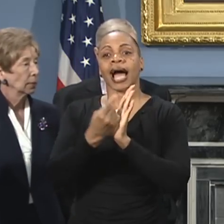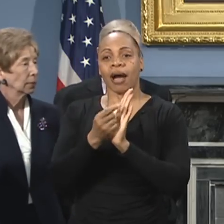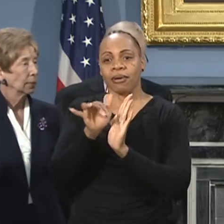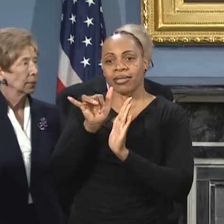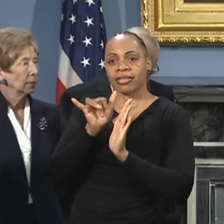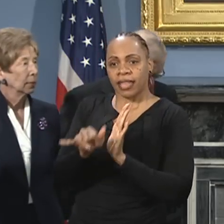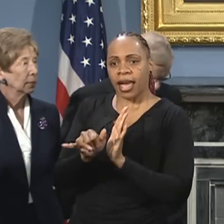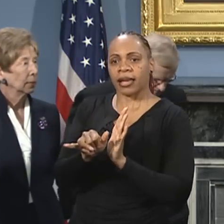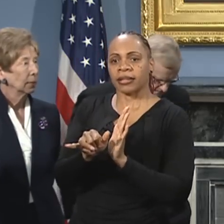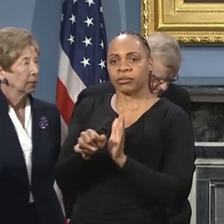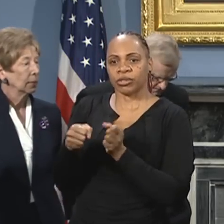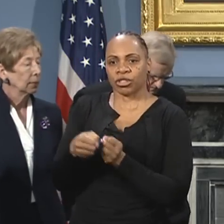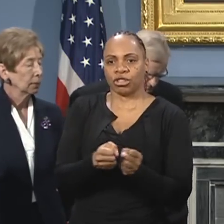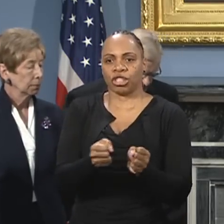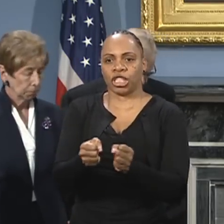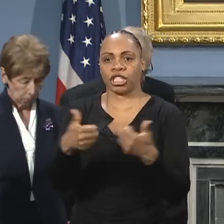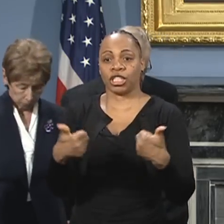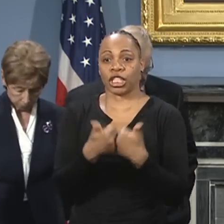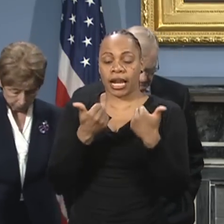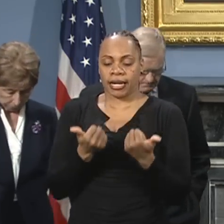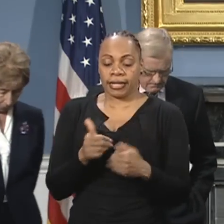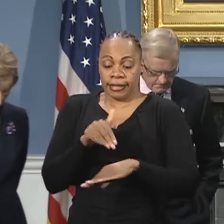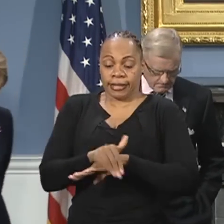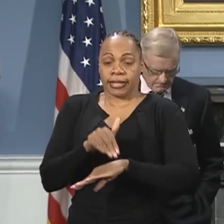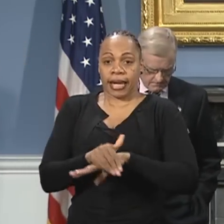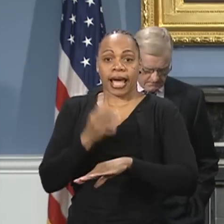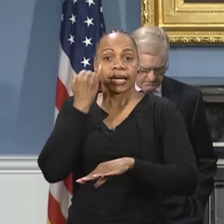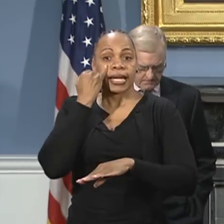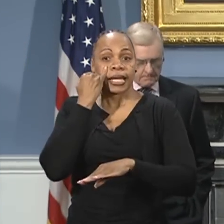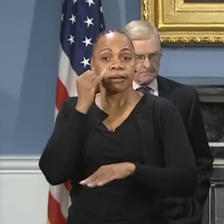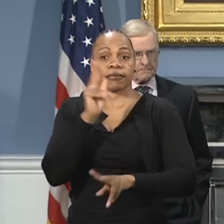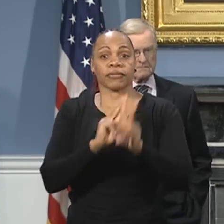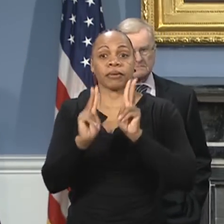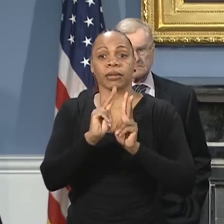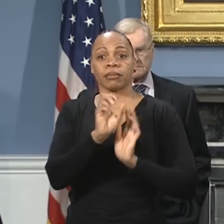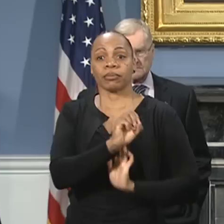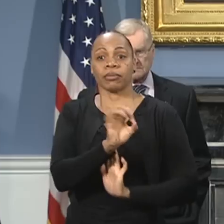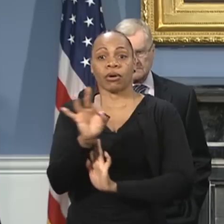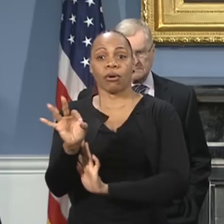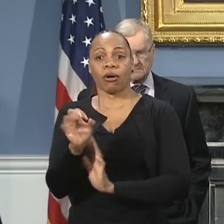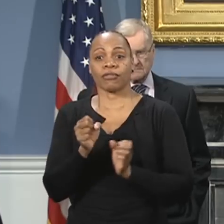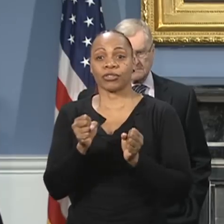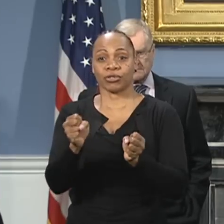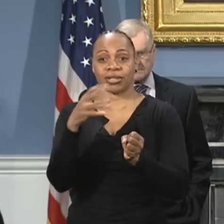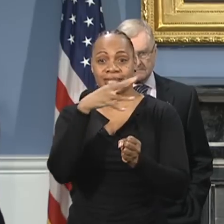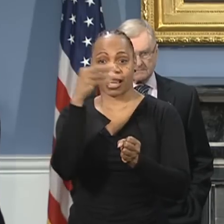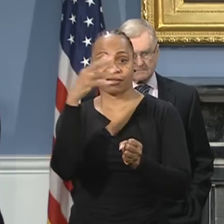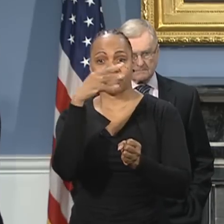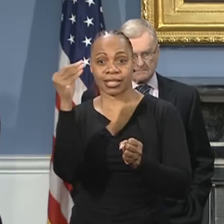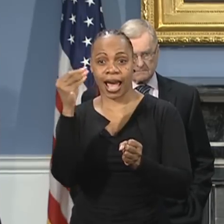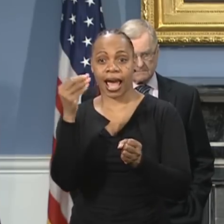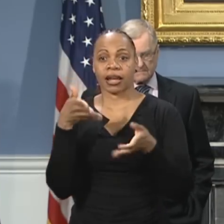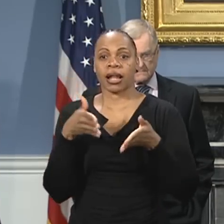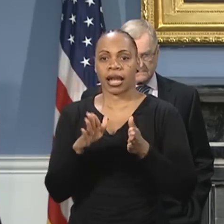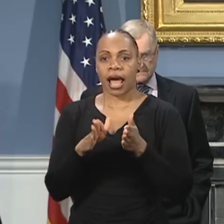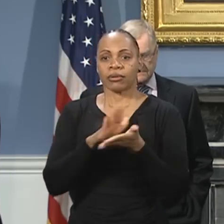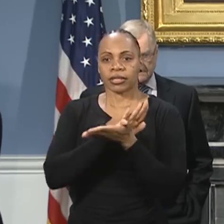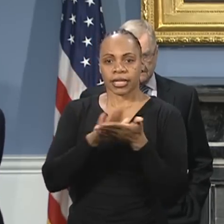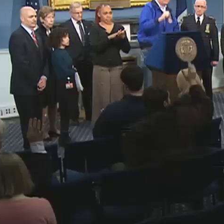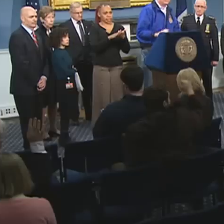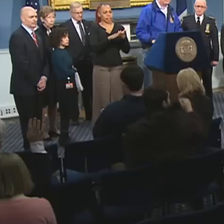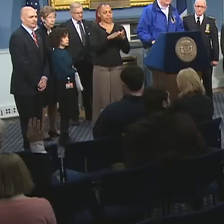challenge. Tonight, if people get off the streets, it's going to allow us to rebound from the storm much more effectively, much more quickly.